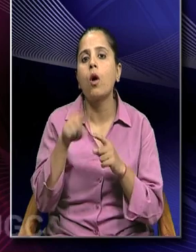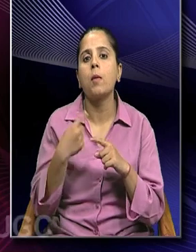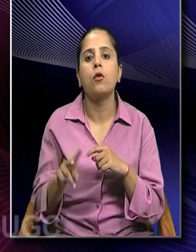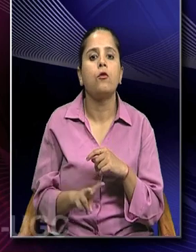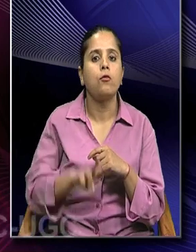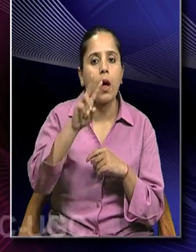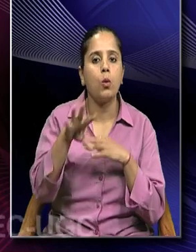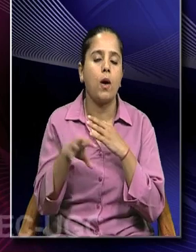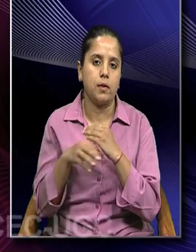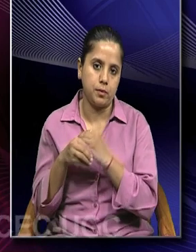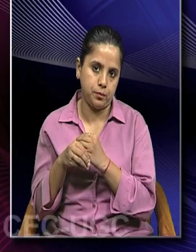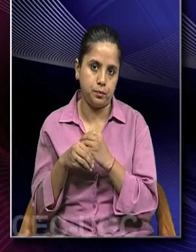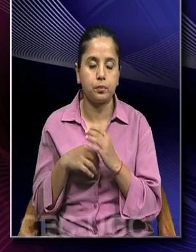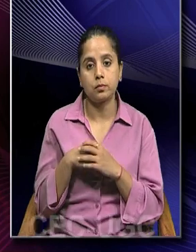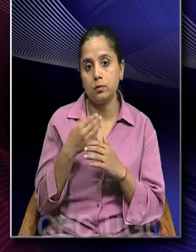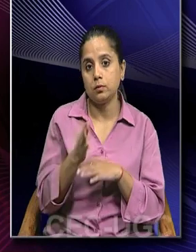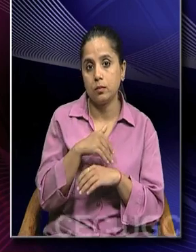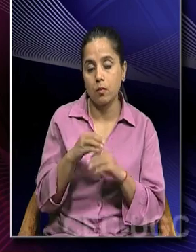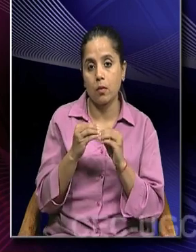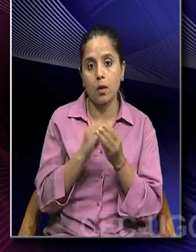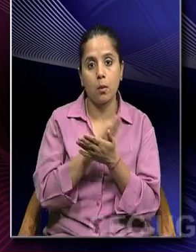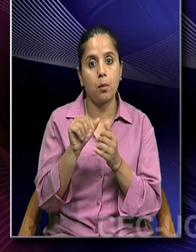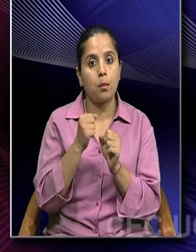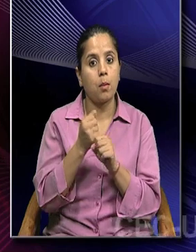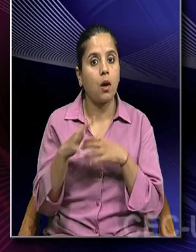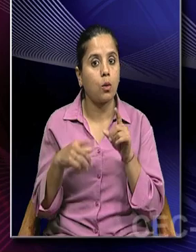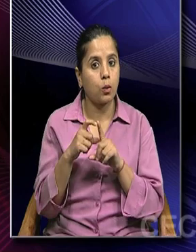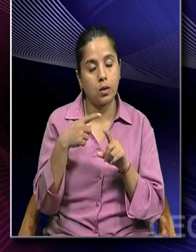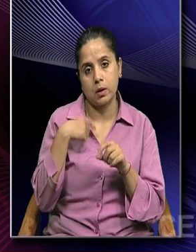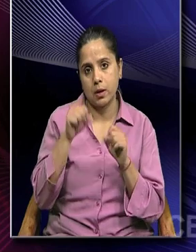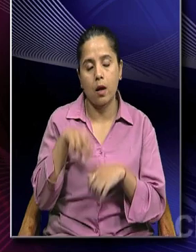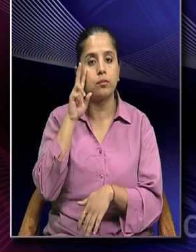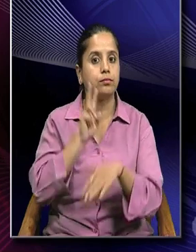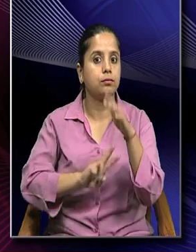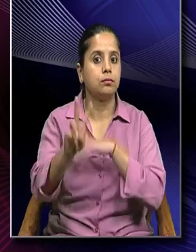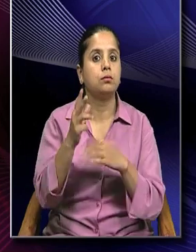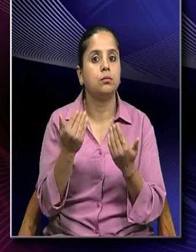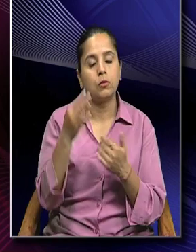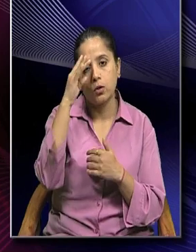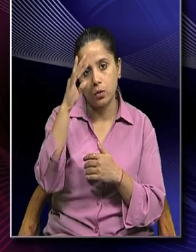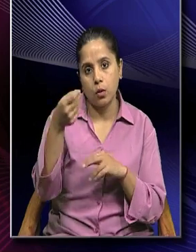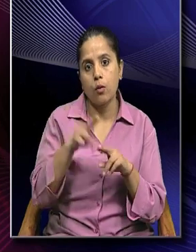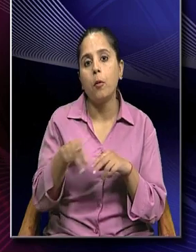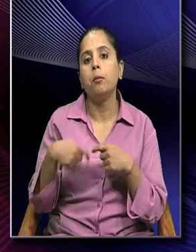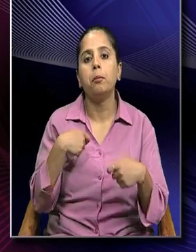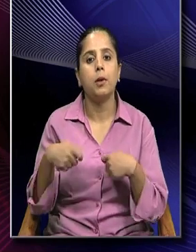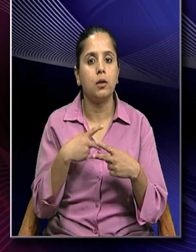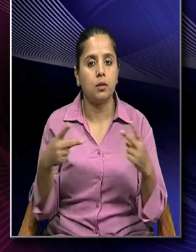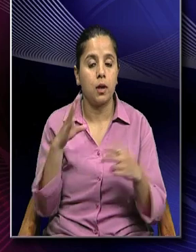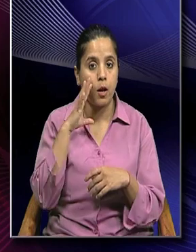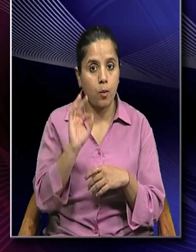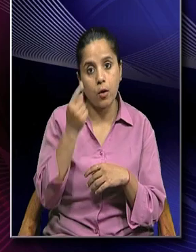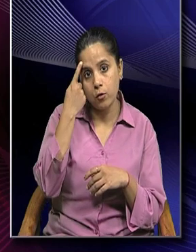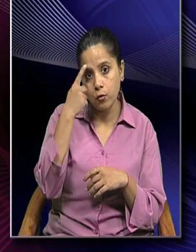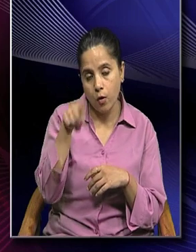values addition. And from Bhagavad Gita, we can also envision a theory of business relevant for